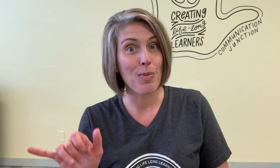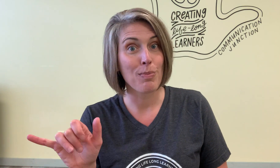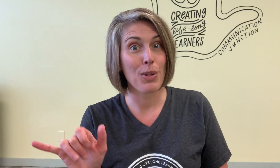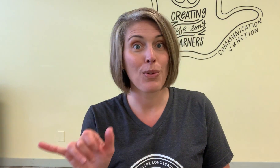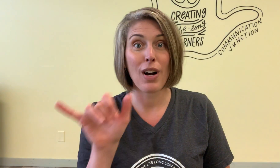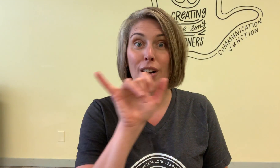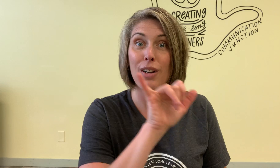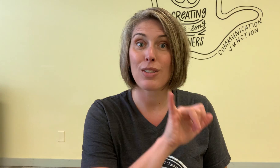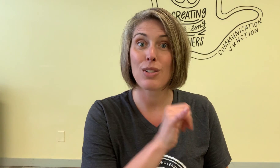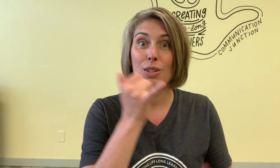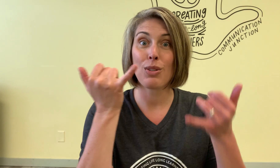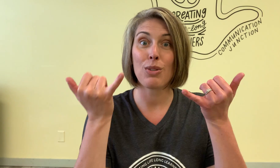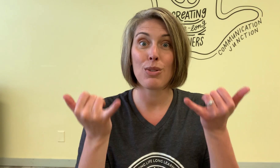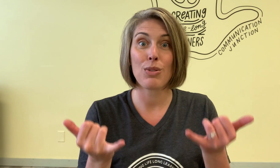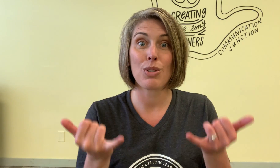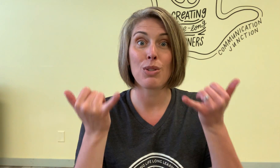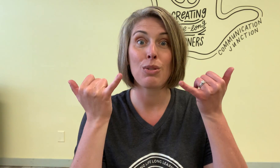Hope you are too